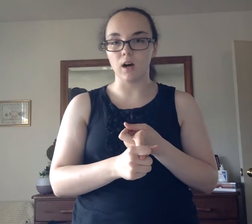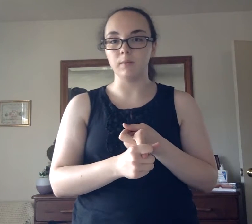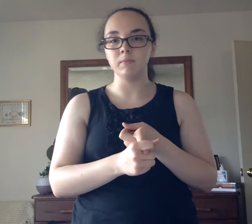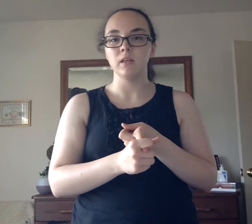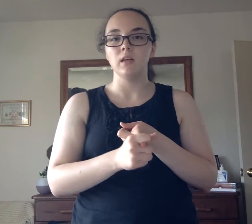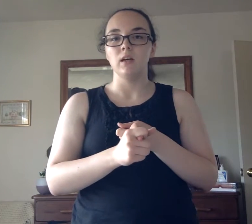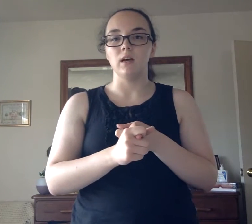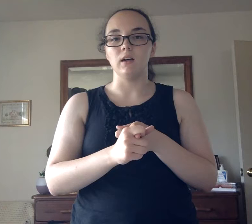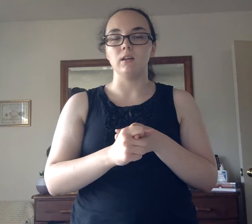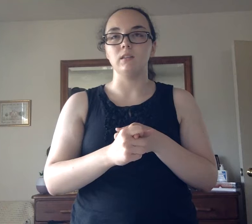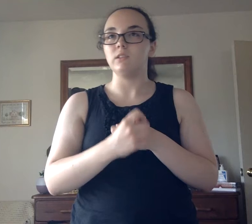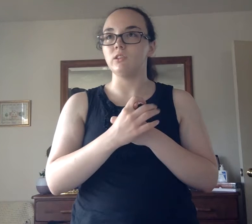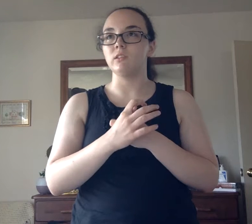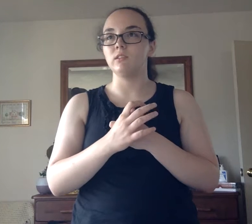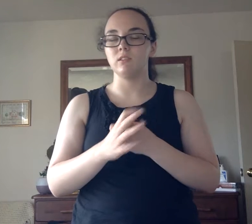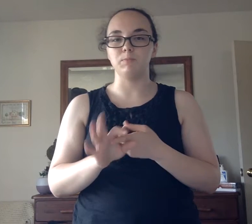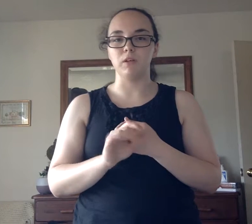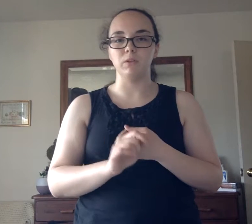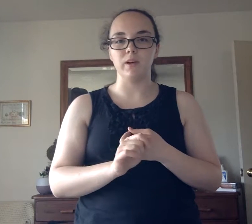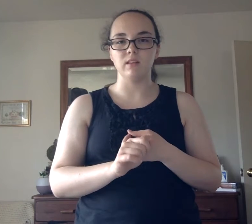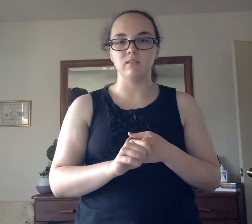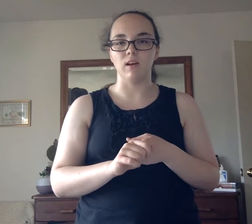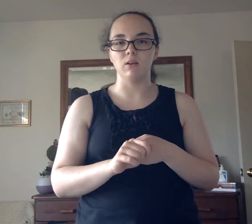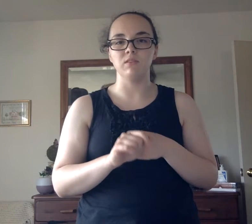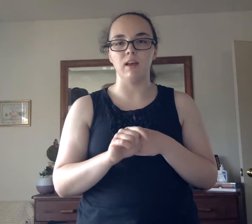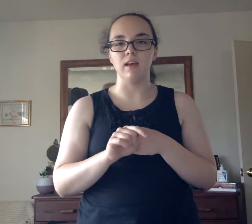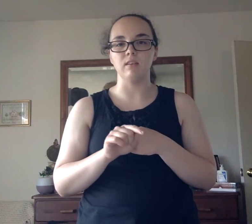aslpro.com. Just spelled the way it sounds,